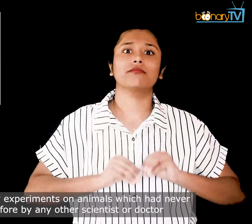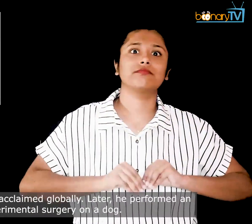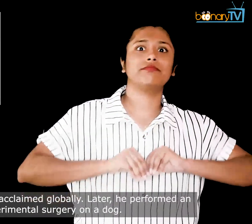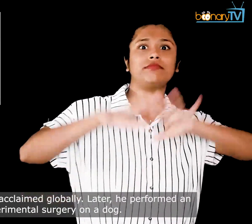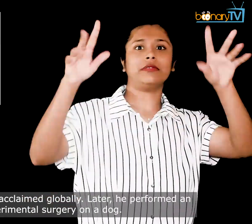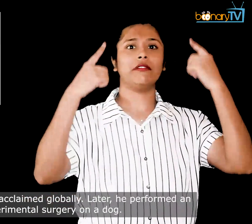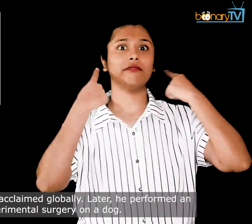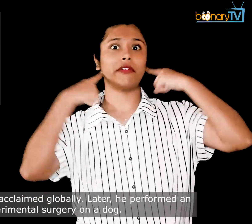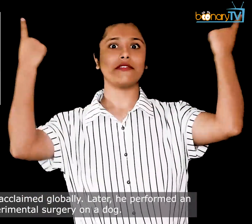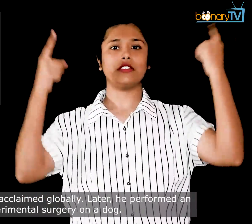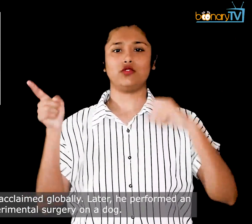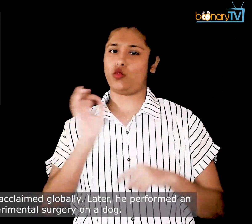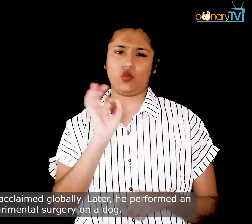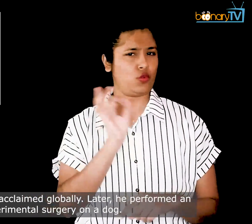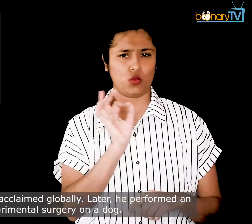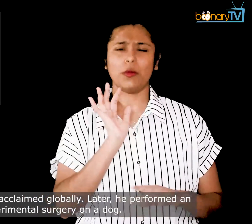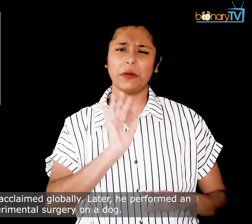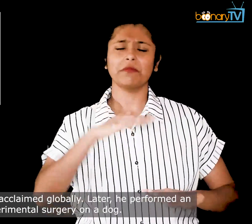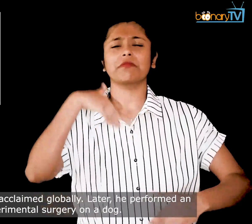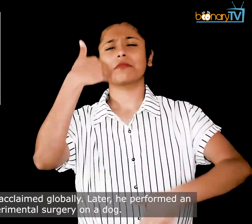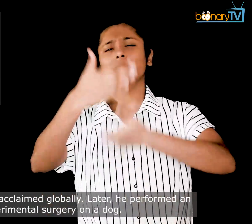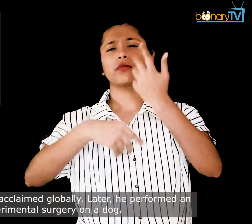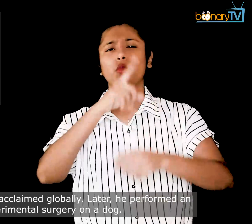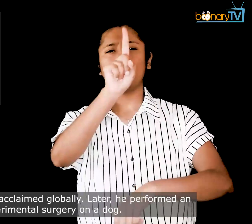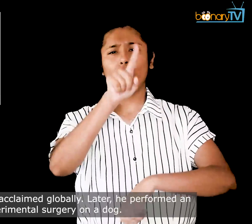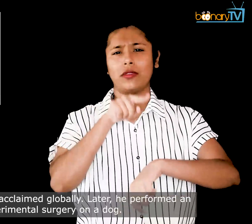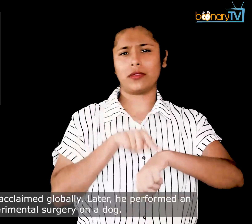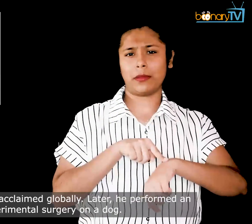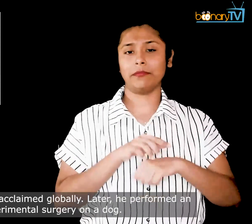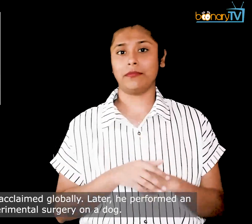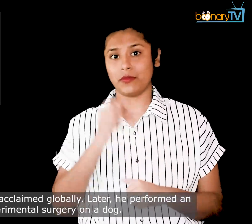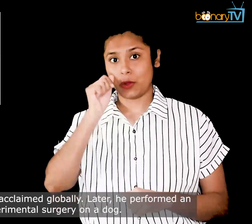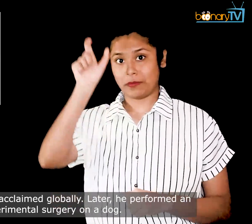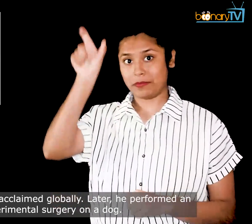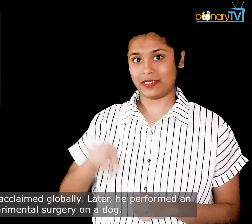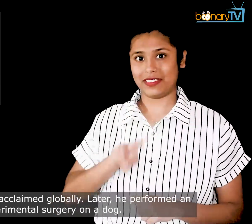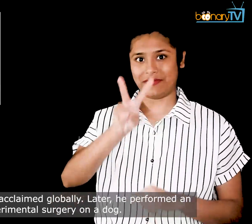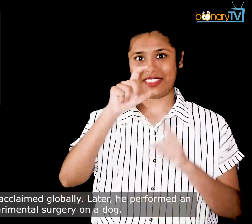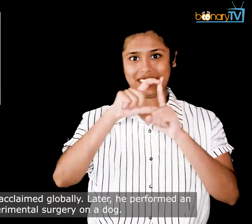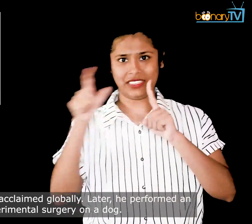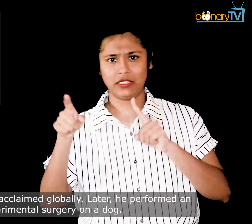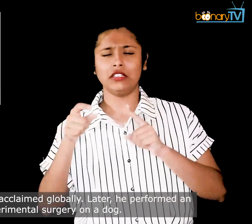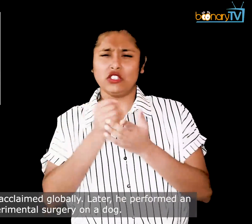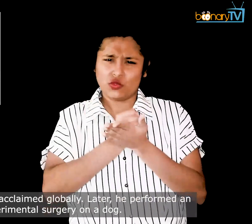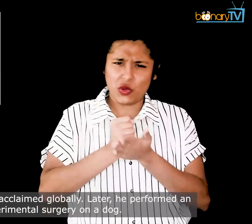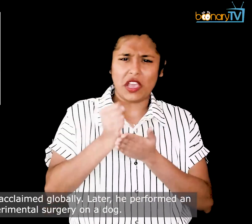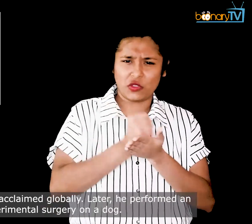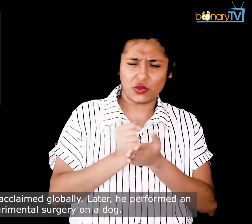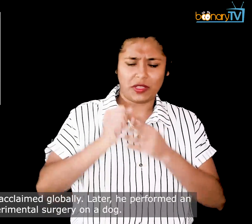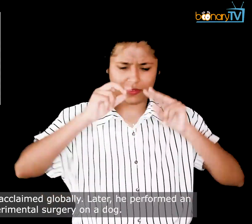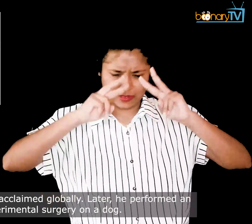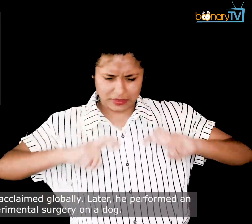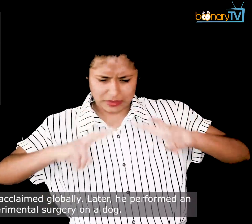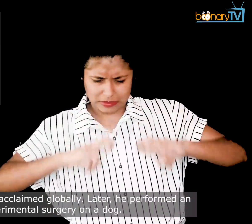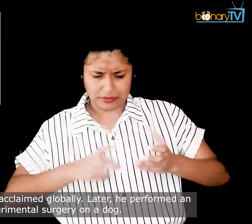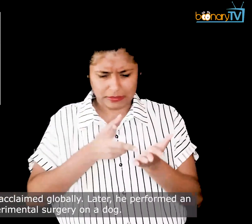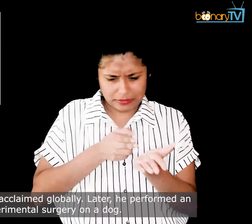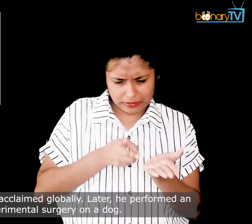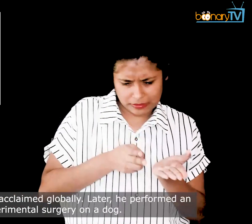But yet, he was not acclaimed globally. Later, he performed an experimental surgery on